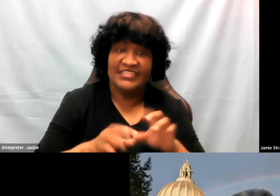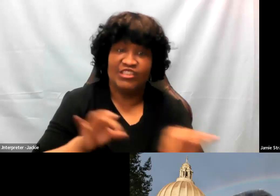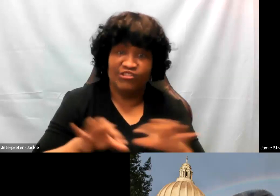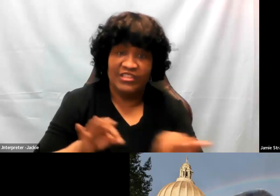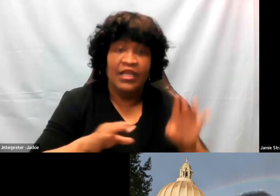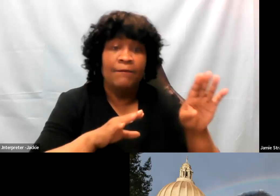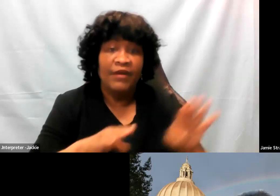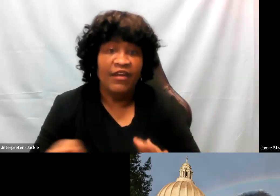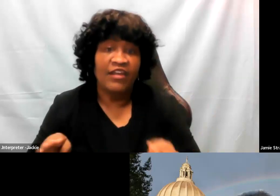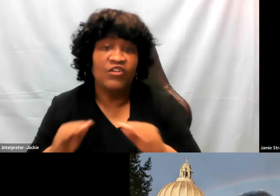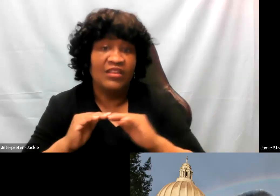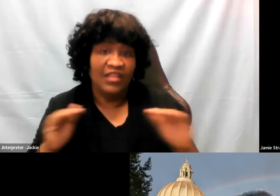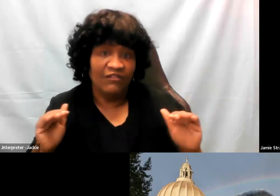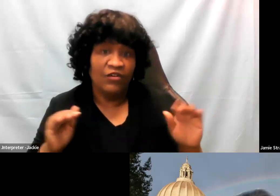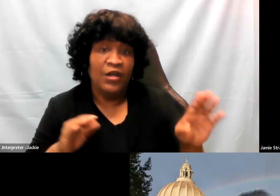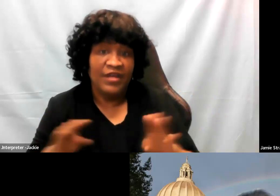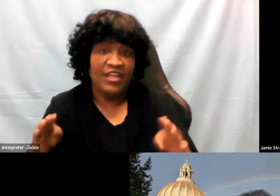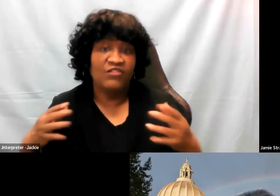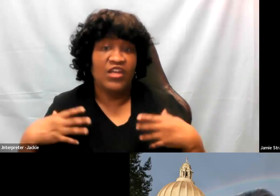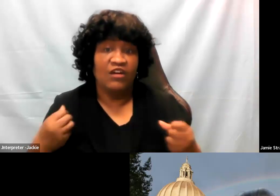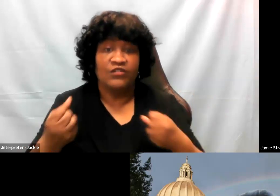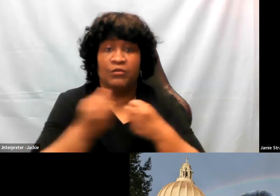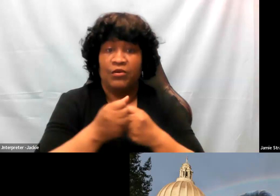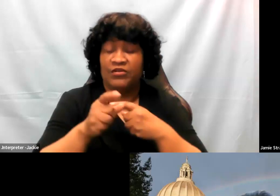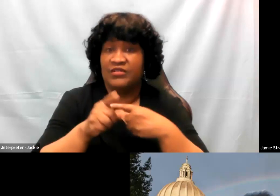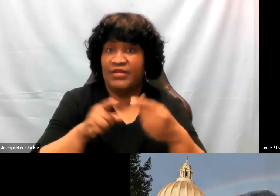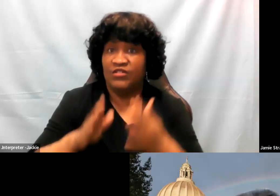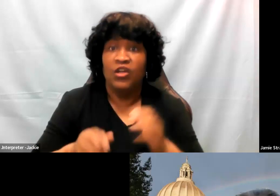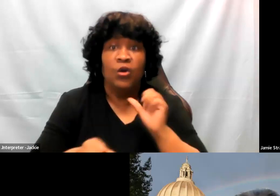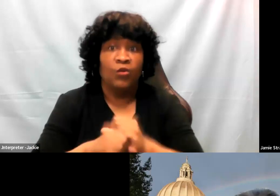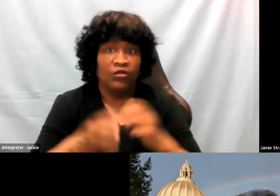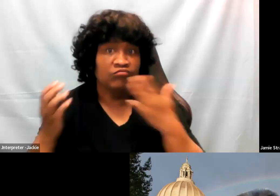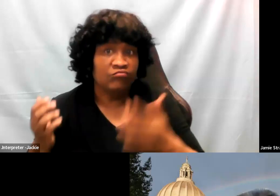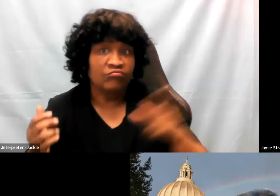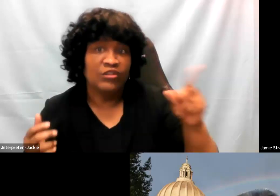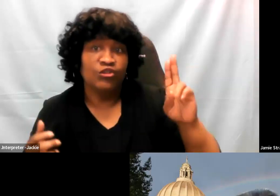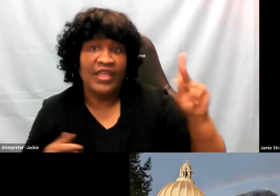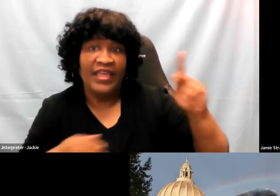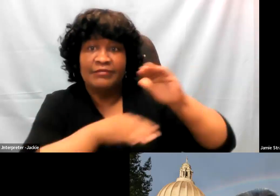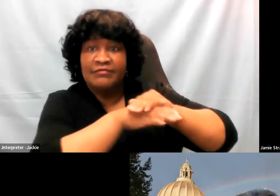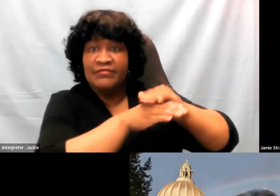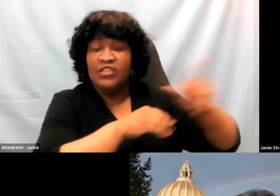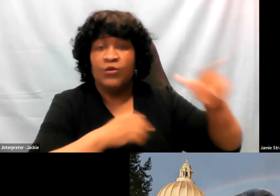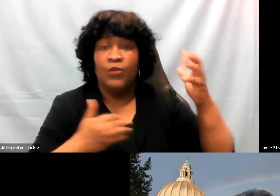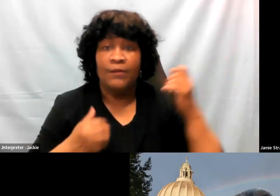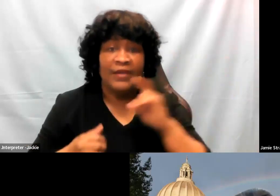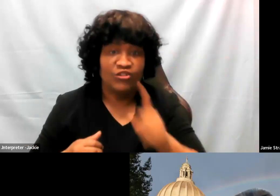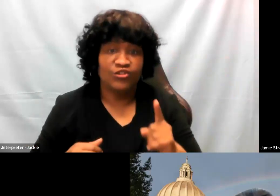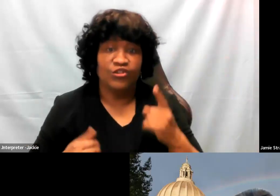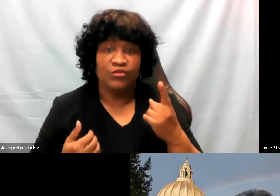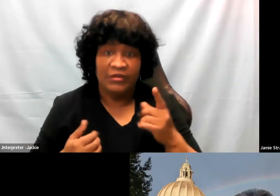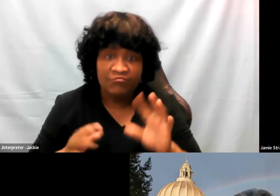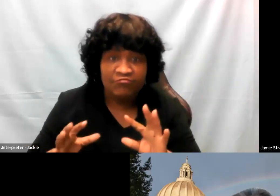health support specialist degree. This is a model that's been working very well in the UK for a while. And we really wanted to make sure that we're creating options